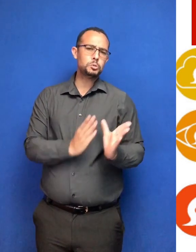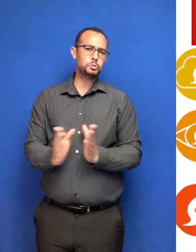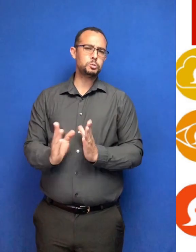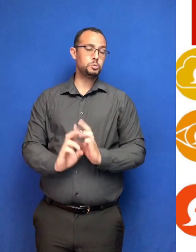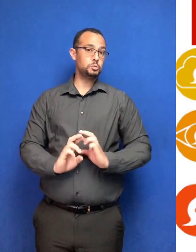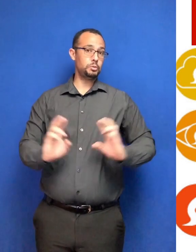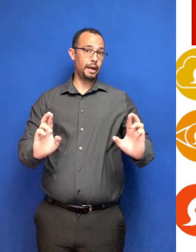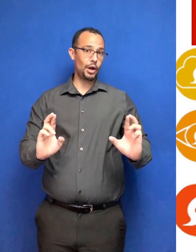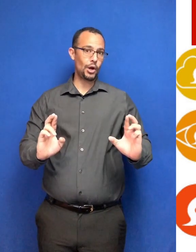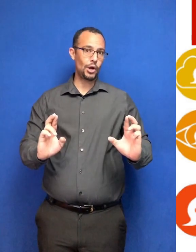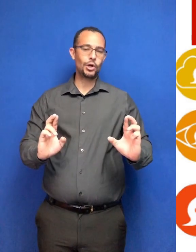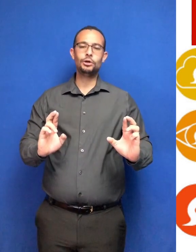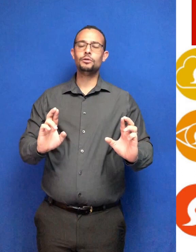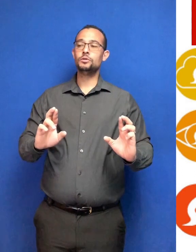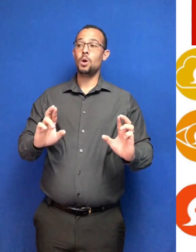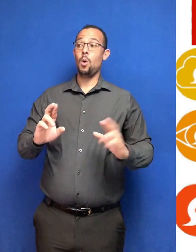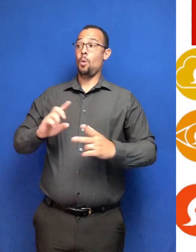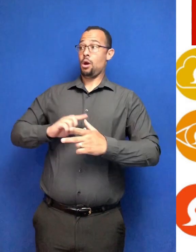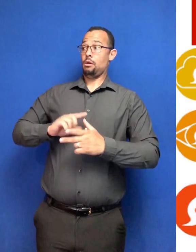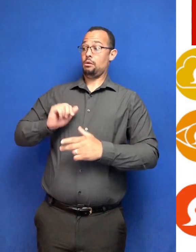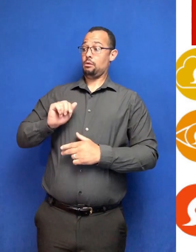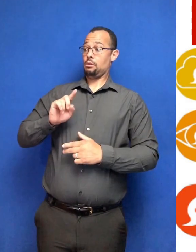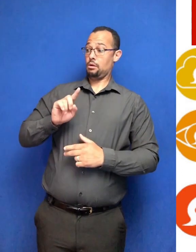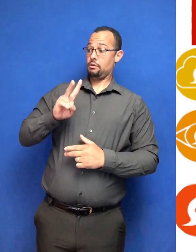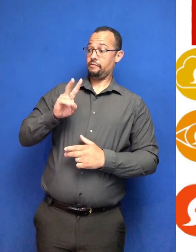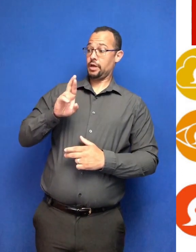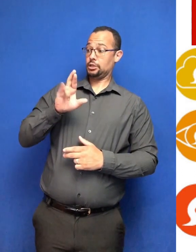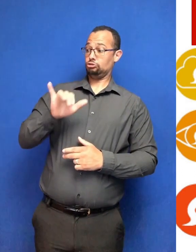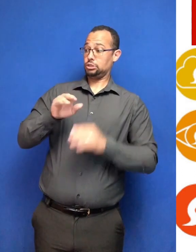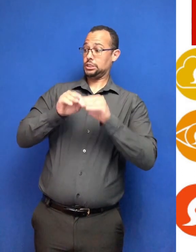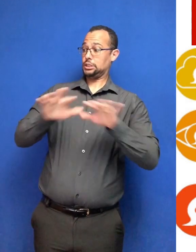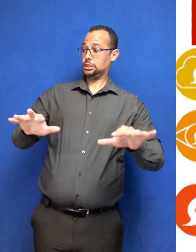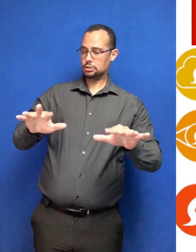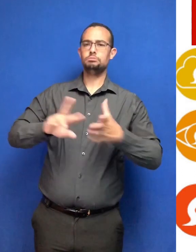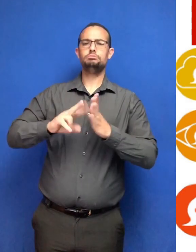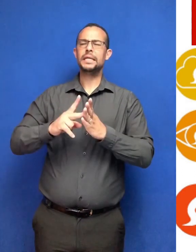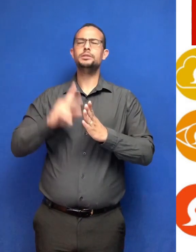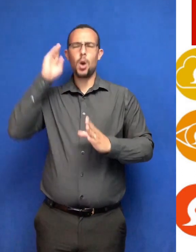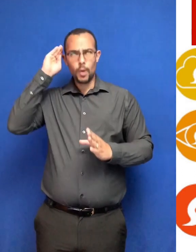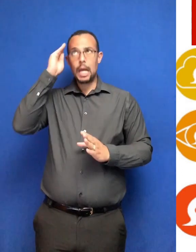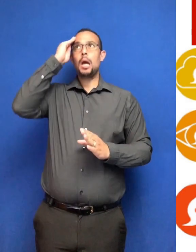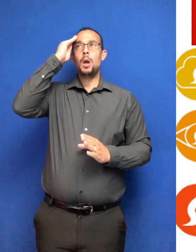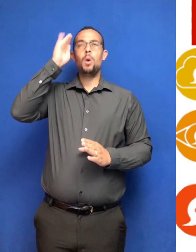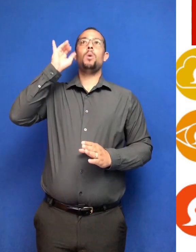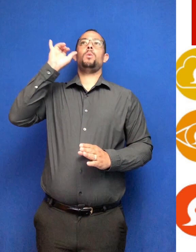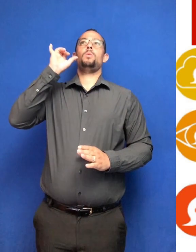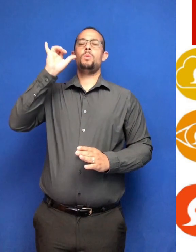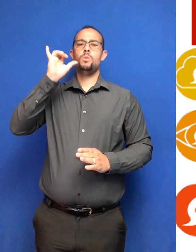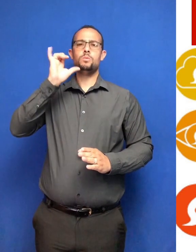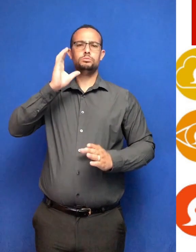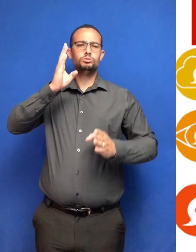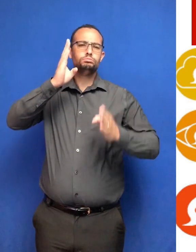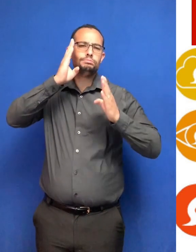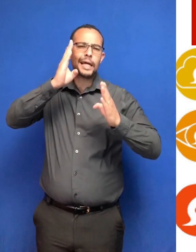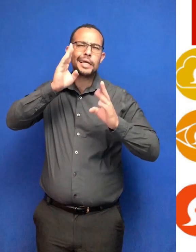preparations. This will let us know to start getting ready and just make sure that we're paying